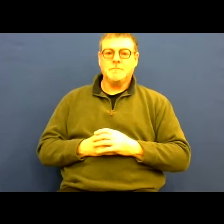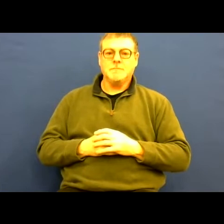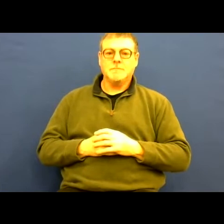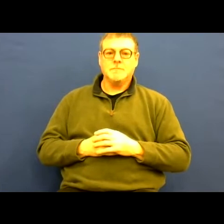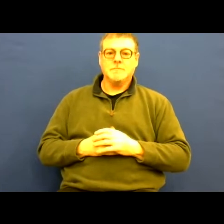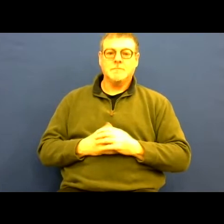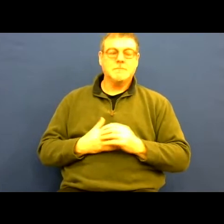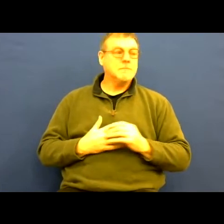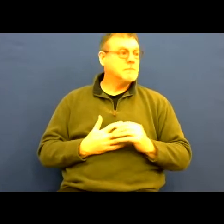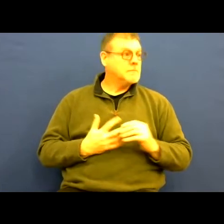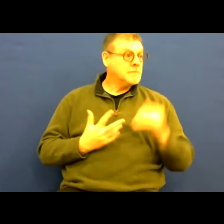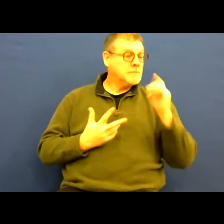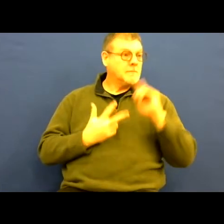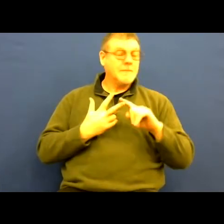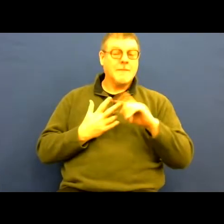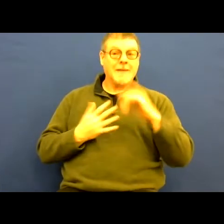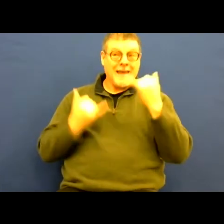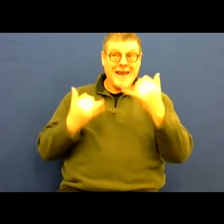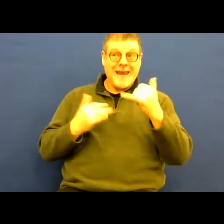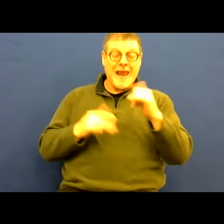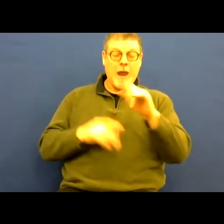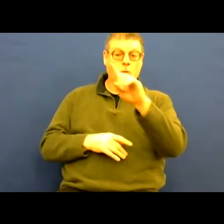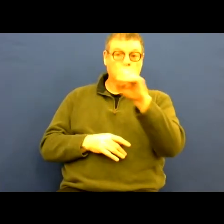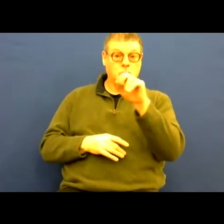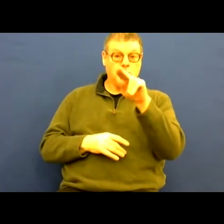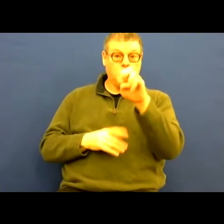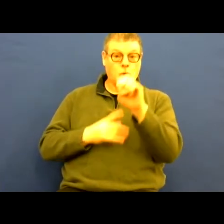Is this area currently zoned industrial?